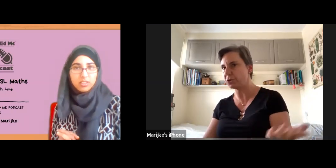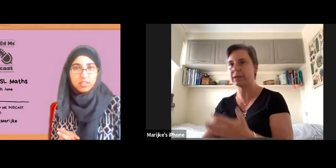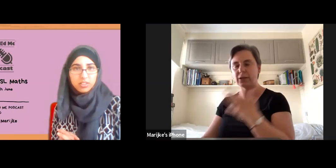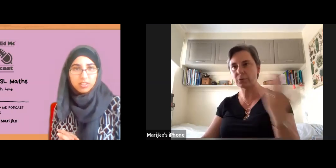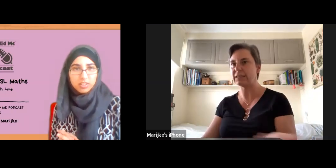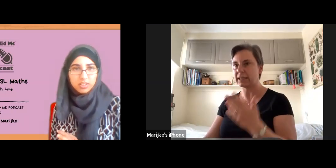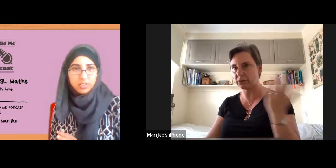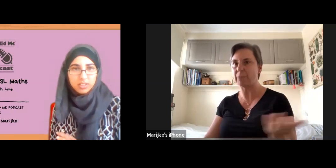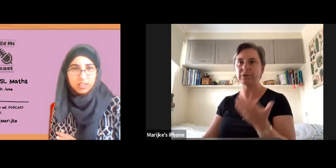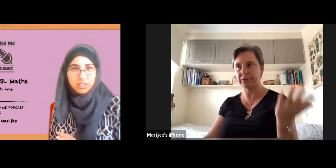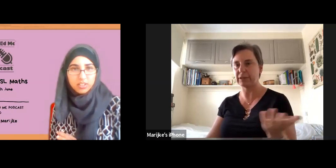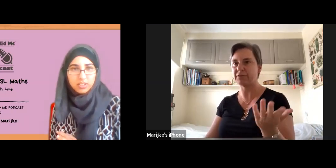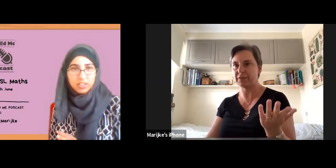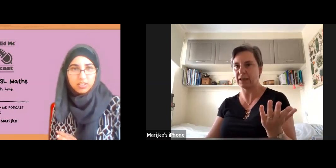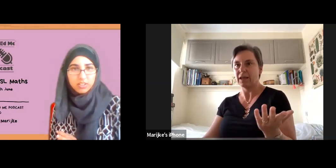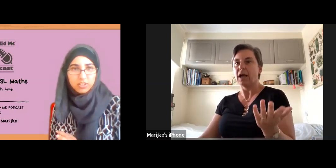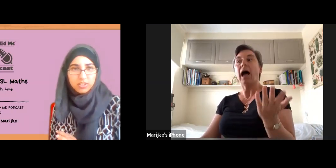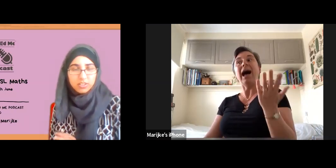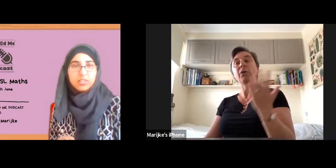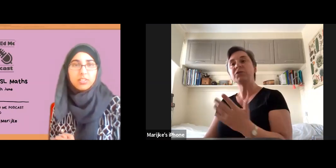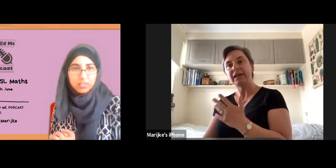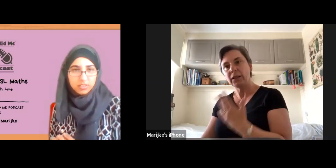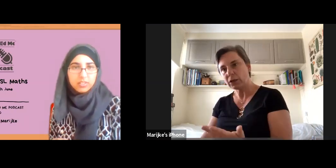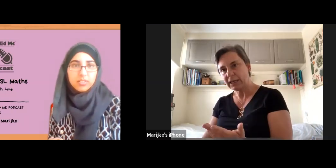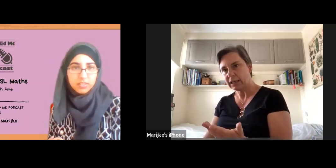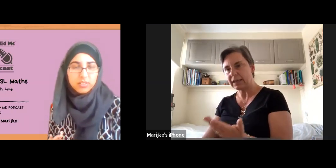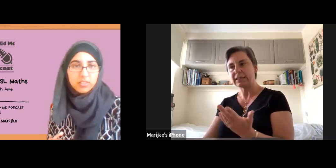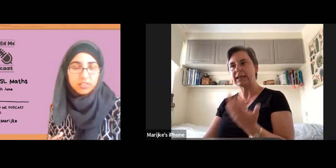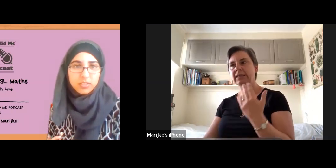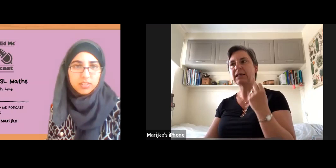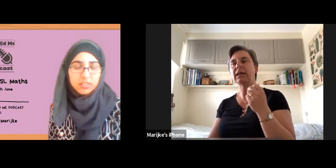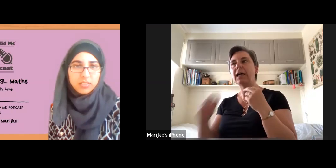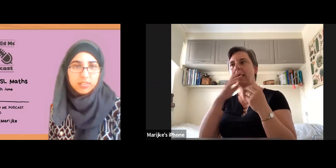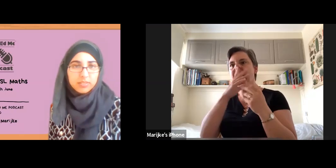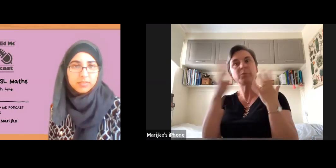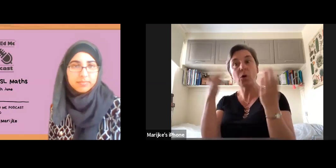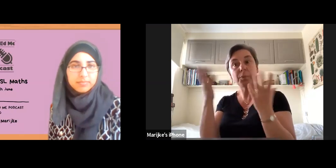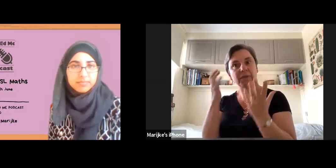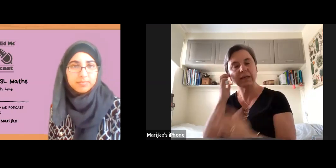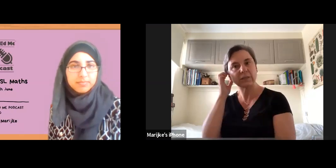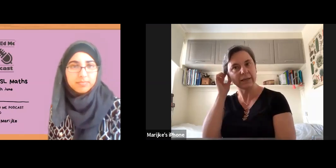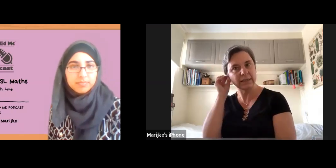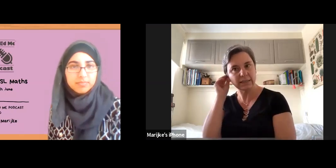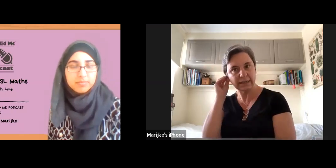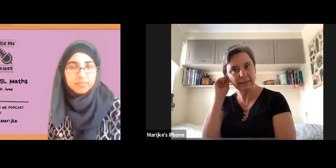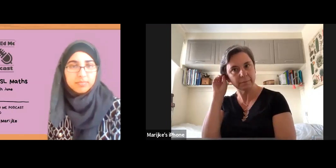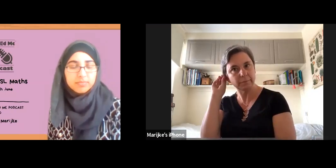doing and your writing and your grammar and everything. I was very lucky in the sense that I absorbed things quite easily, but